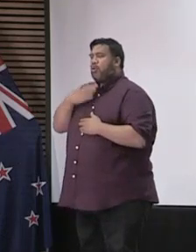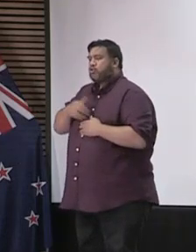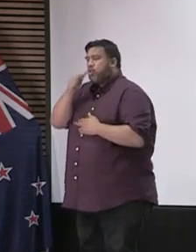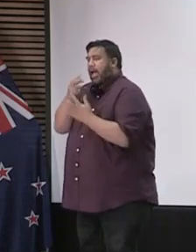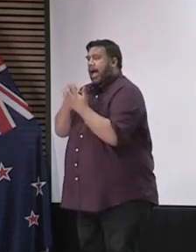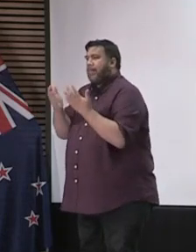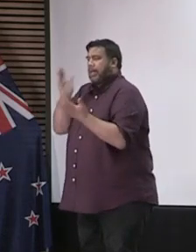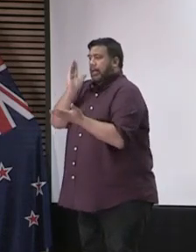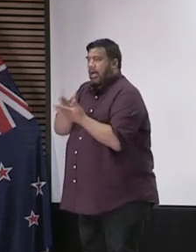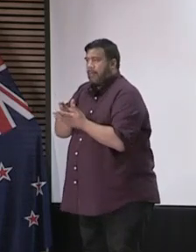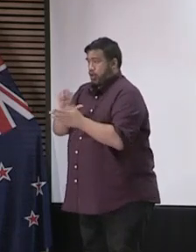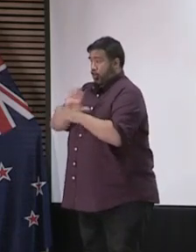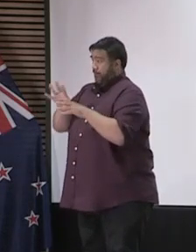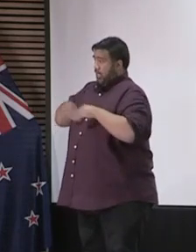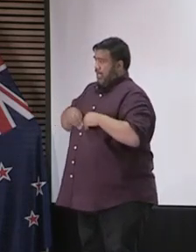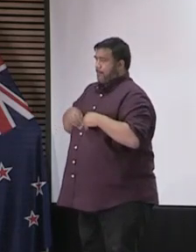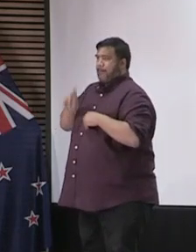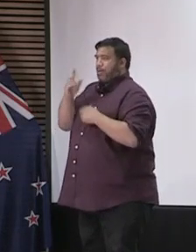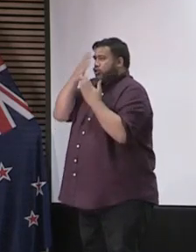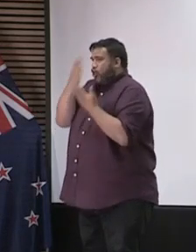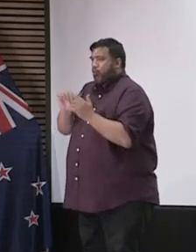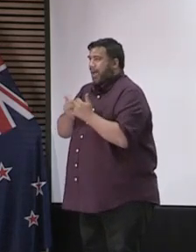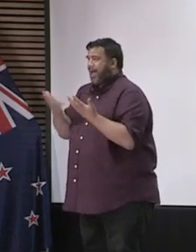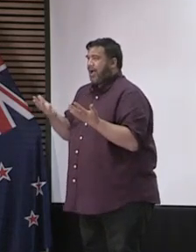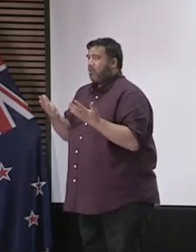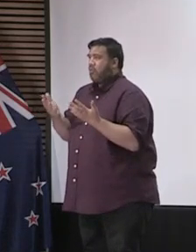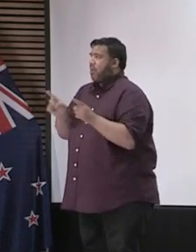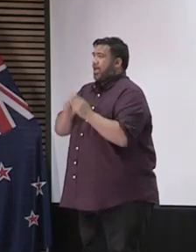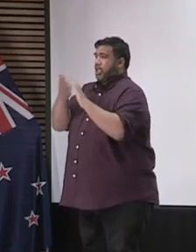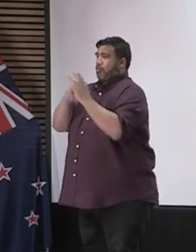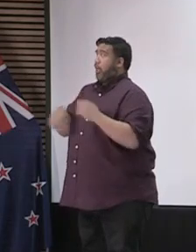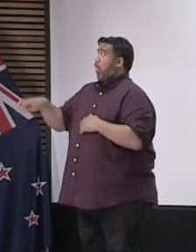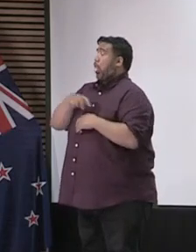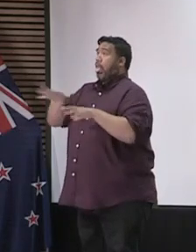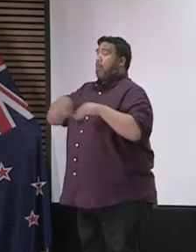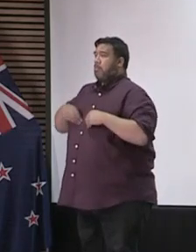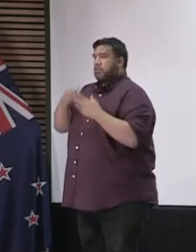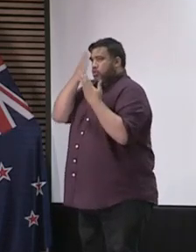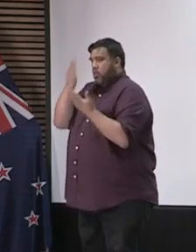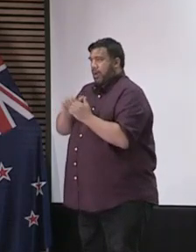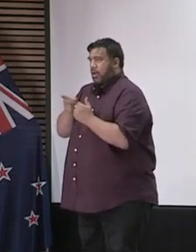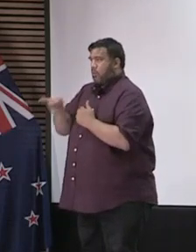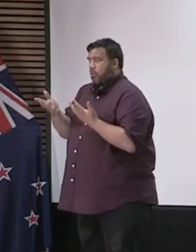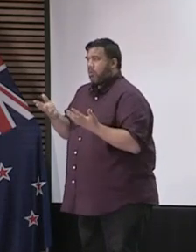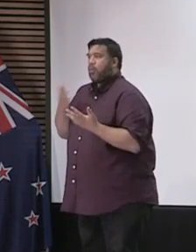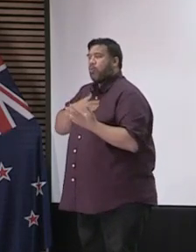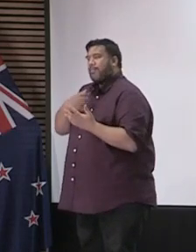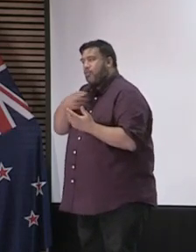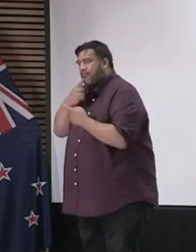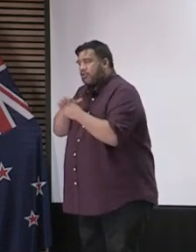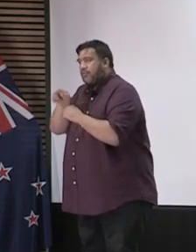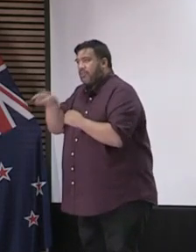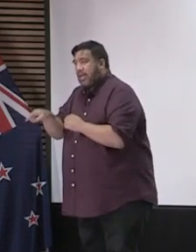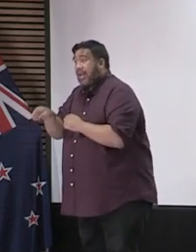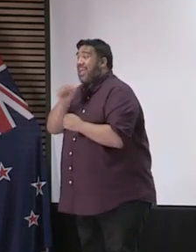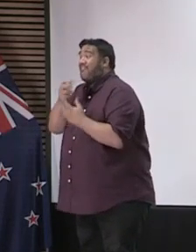can't link them to existing clusters and cases. So I think it's that proportion that is the most relevant, and as soon as I've got some data on that, I will share